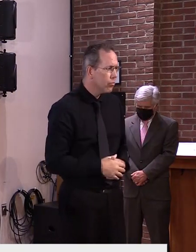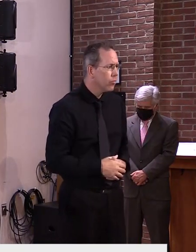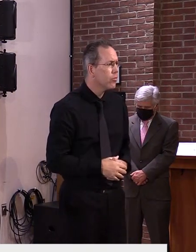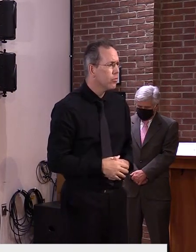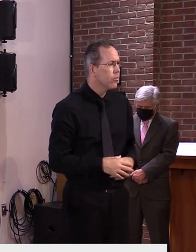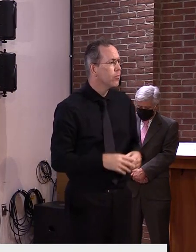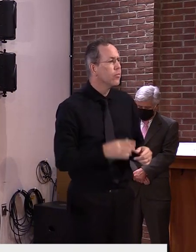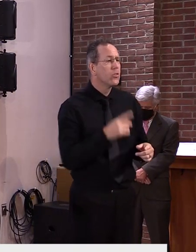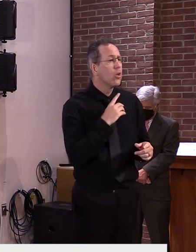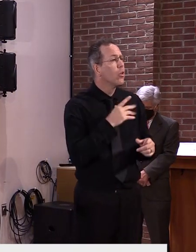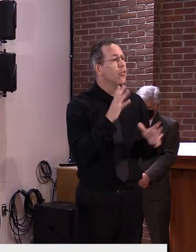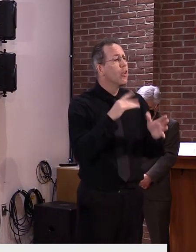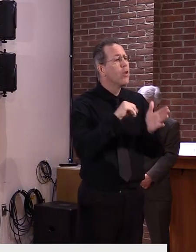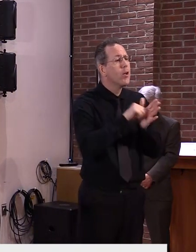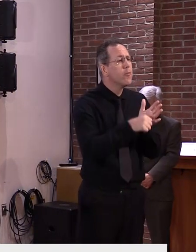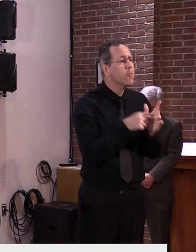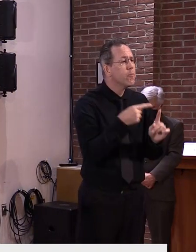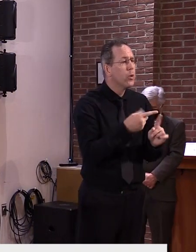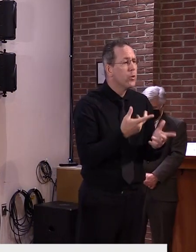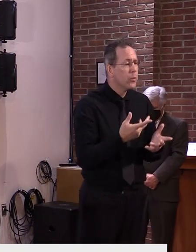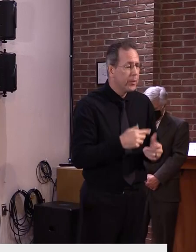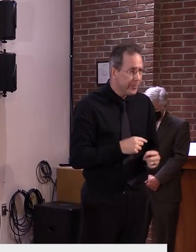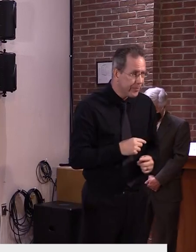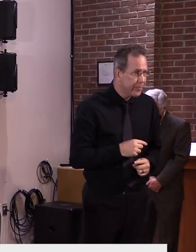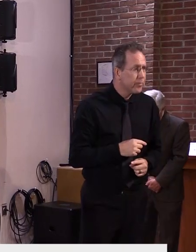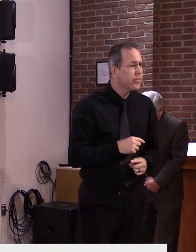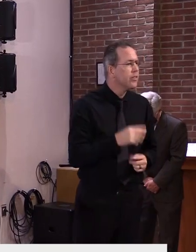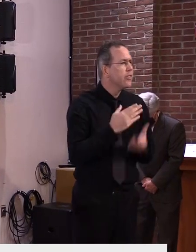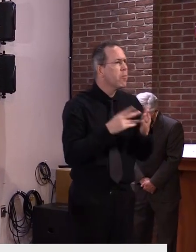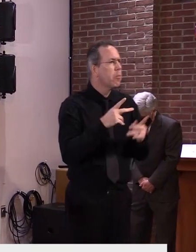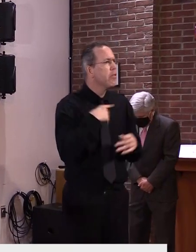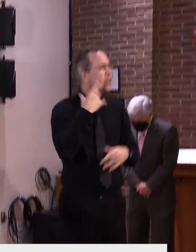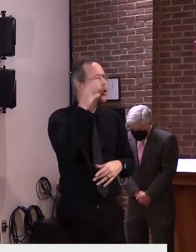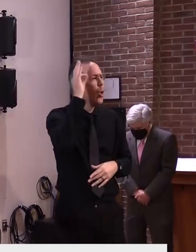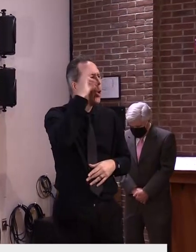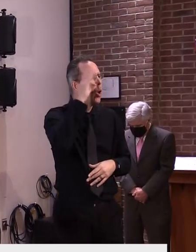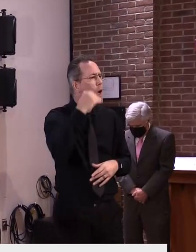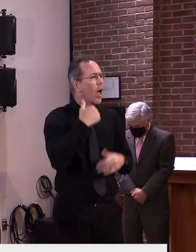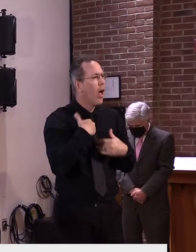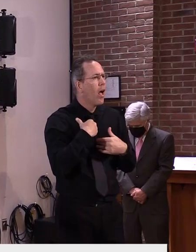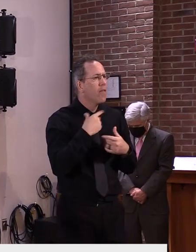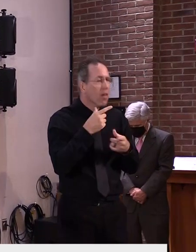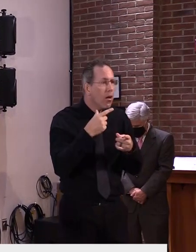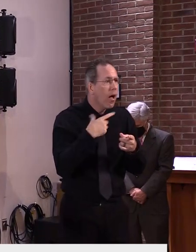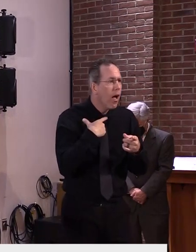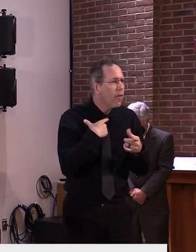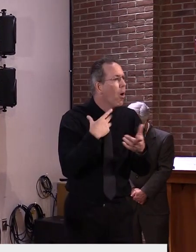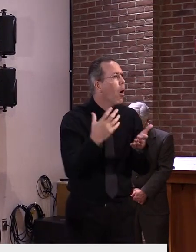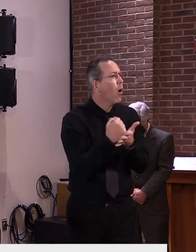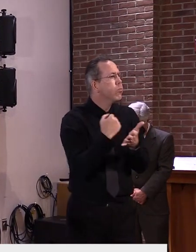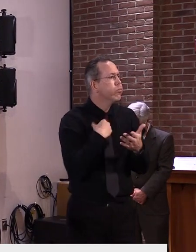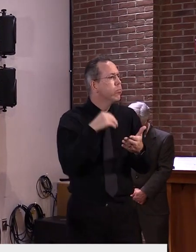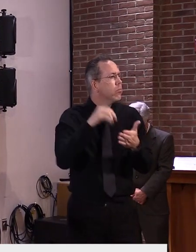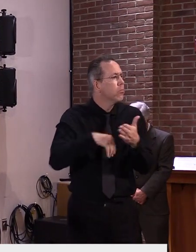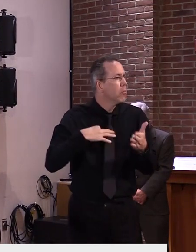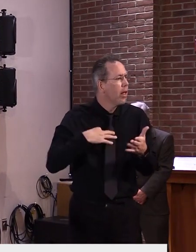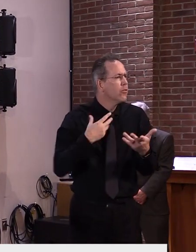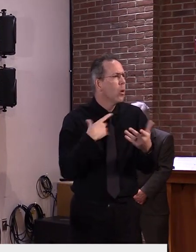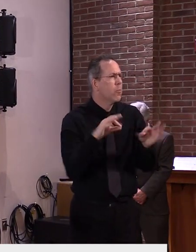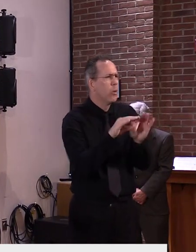sole proprietors not necessarily knowing what other avenues are available, and they are eligible to apply for federal monies.